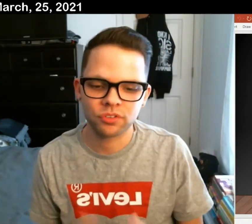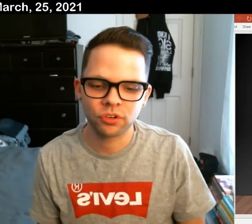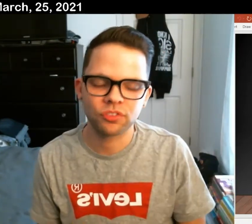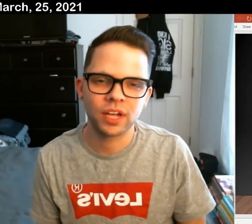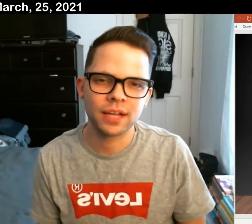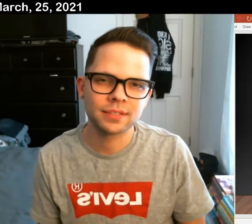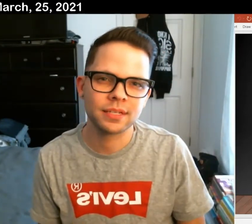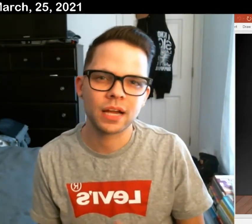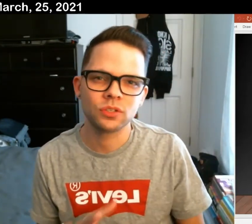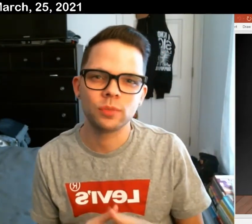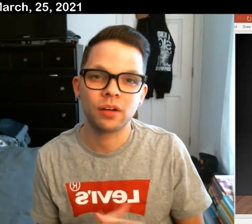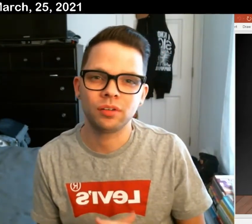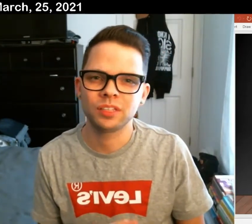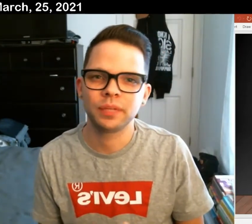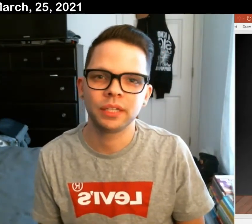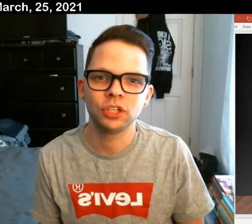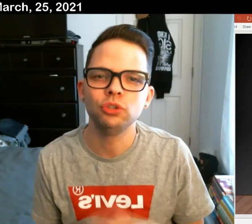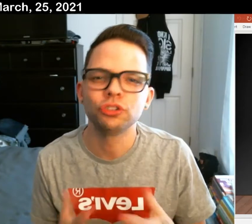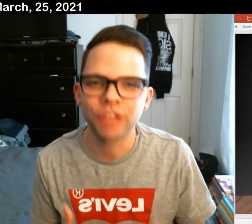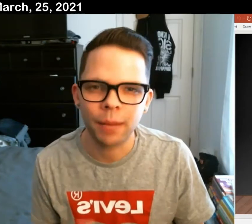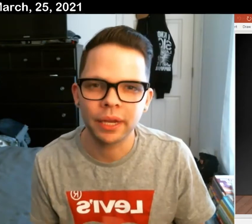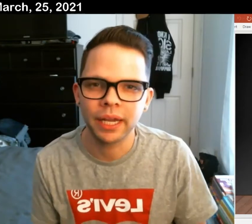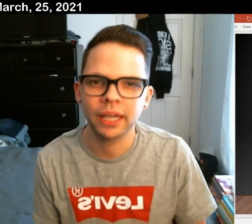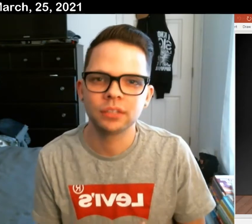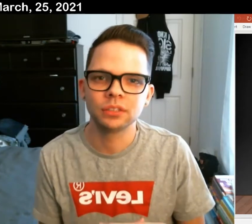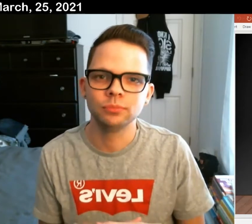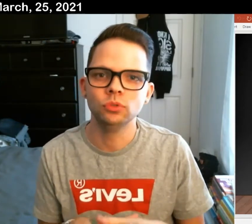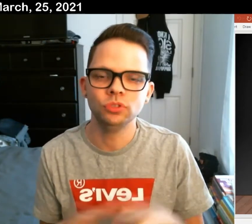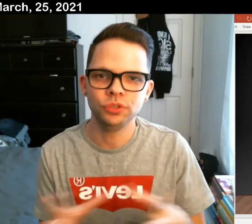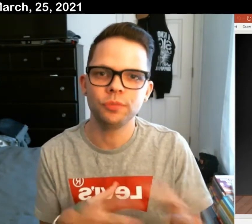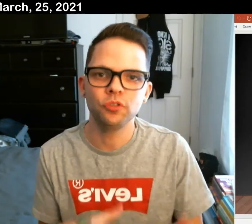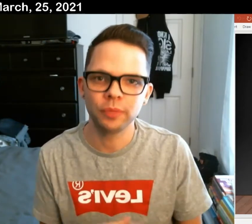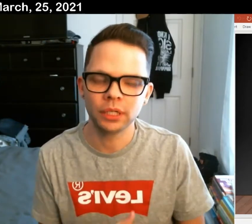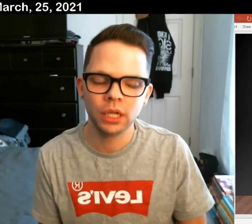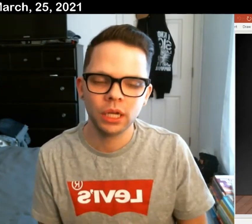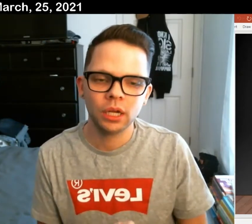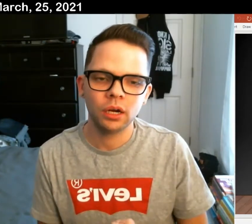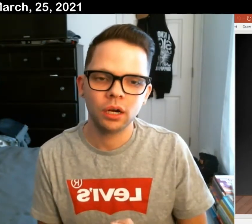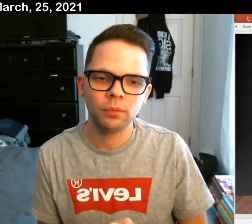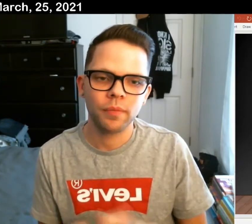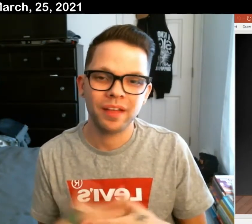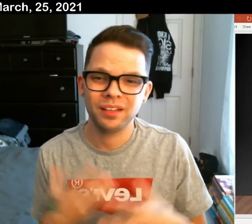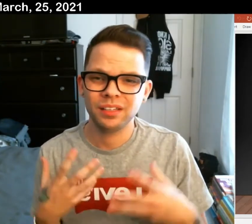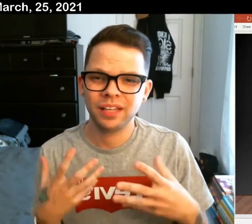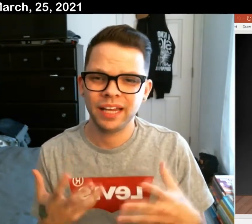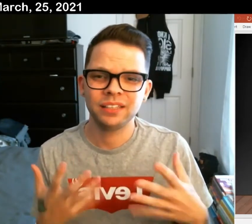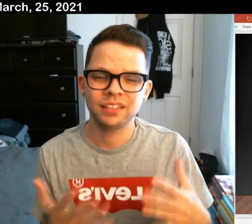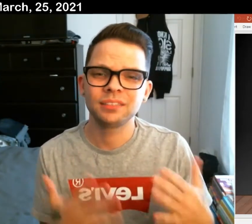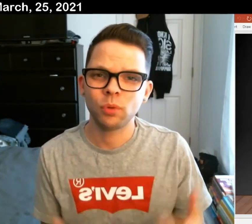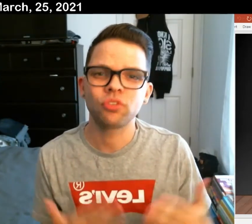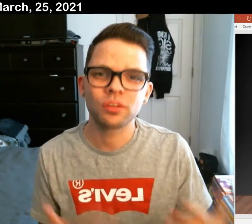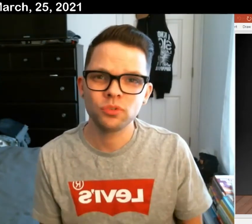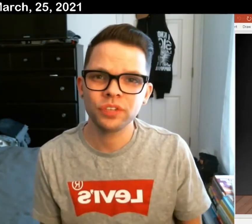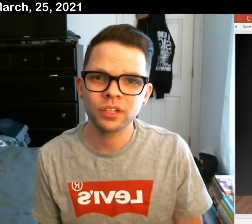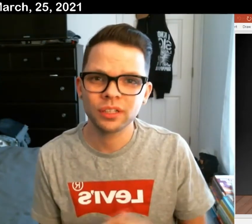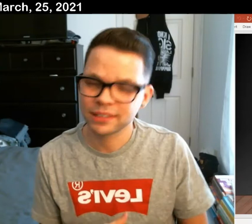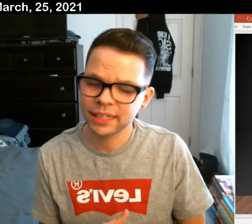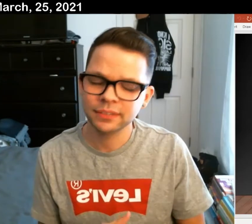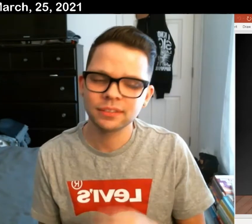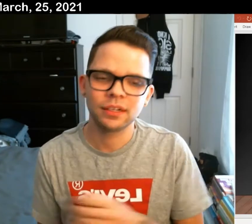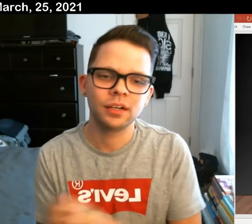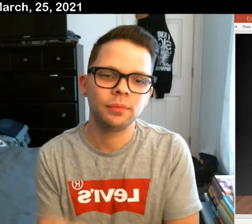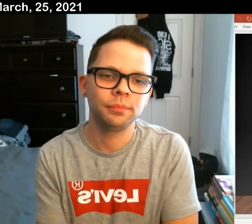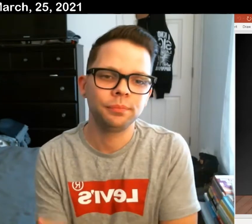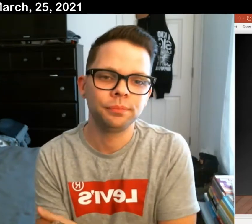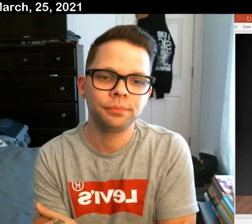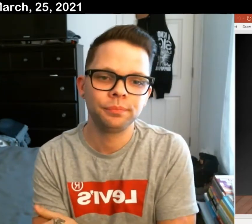reference certain signs and how to do them, I'll explain like use your dominant hand to do the movement. That hand does most of the moving in signs.